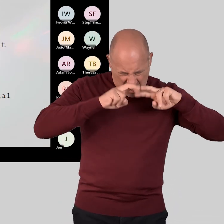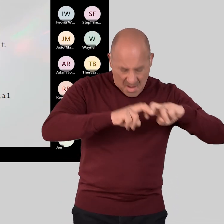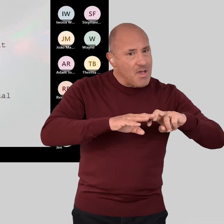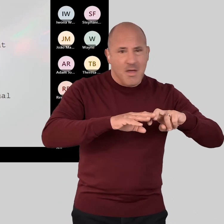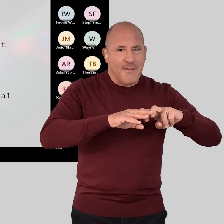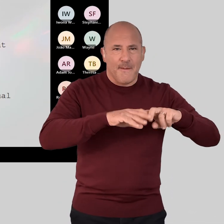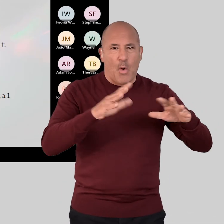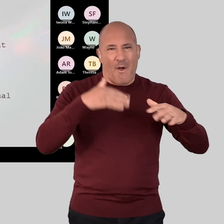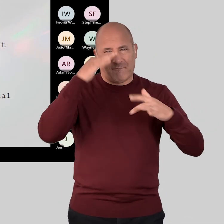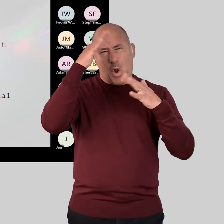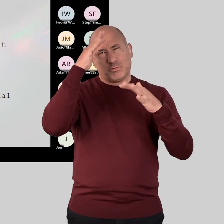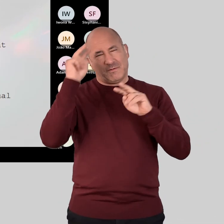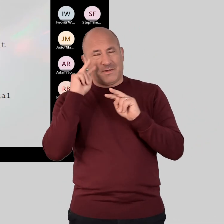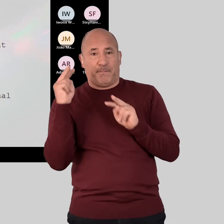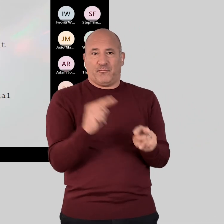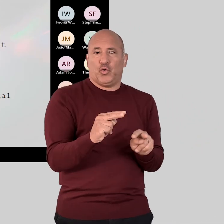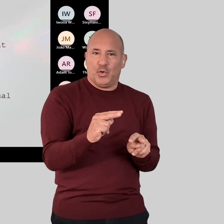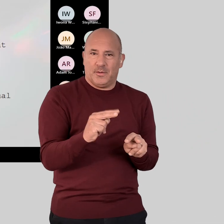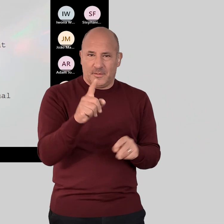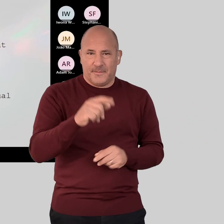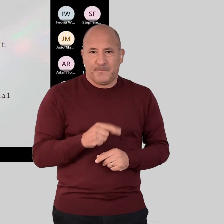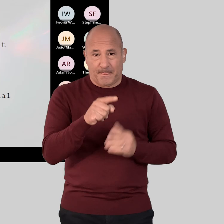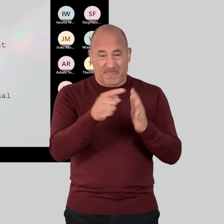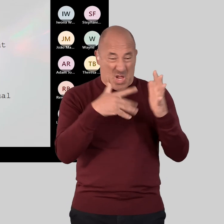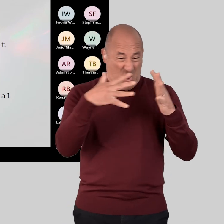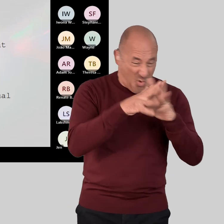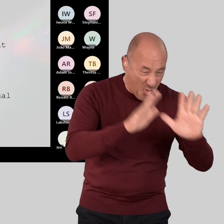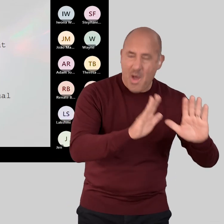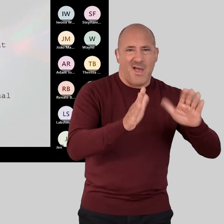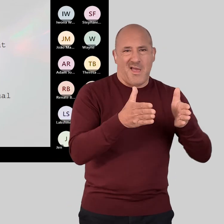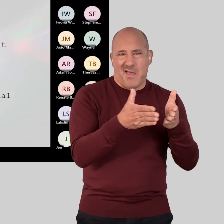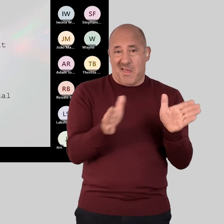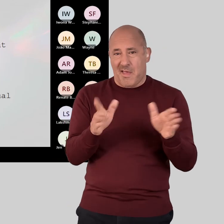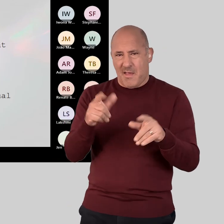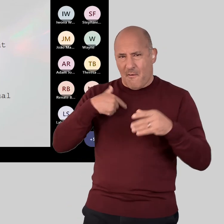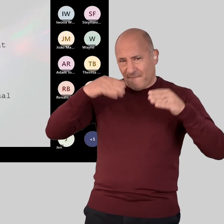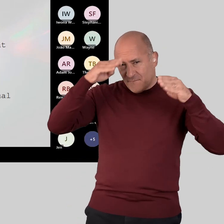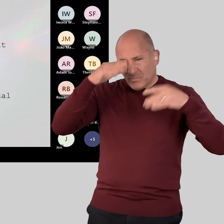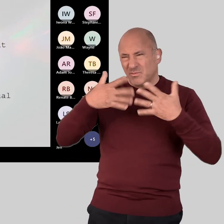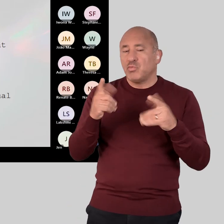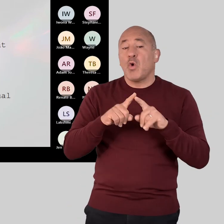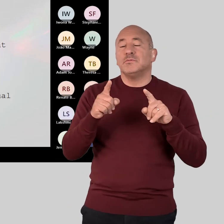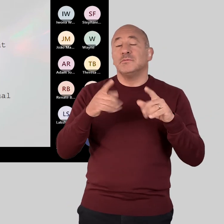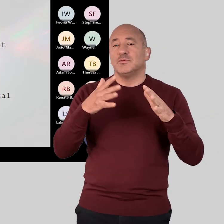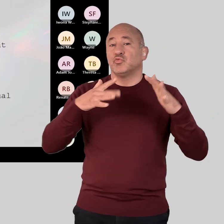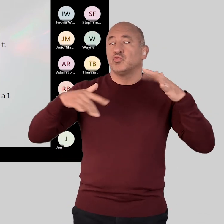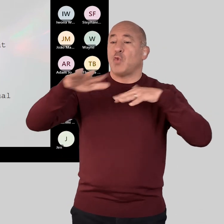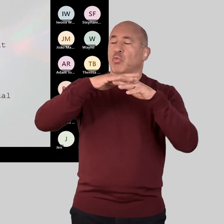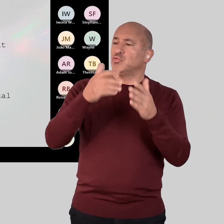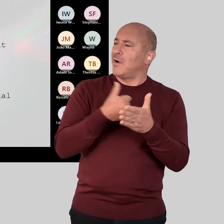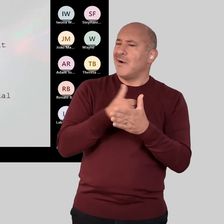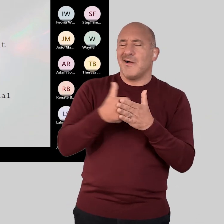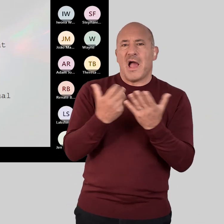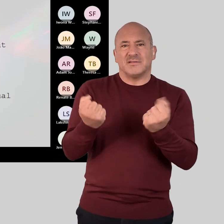underpinnings of the way that the law is articulated. So looking at law from a quite kind of philosophical perspective, but